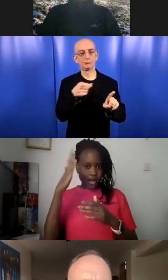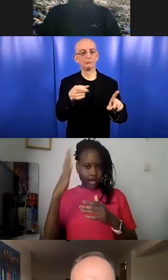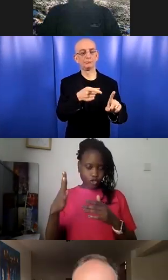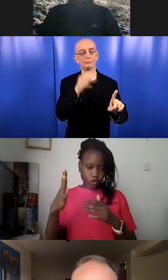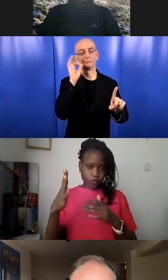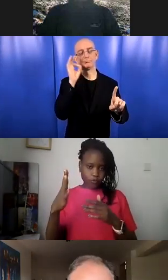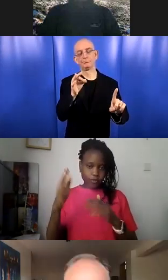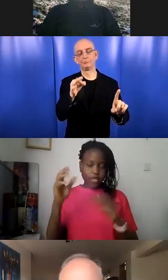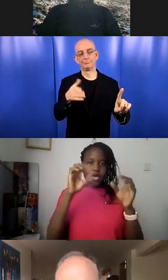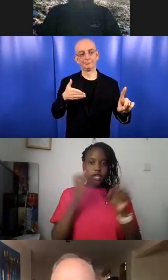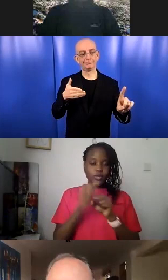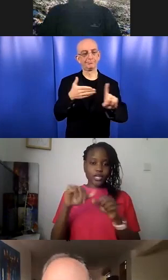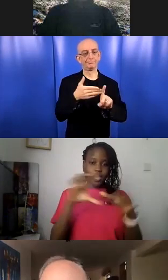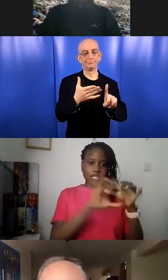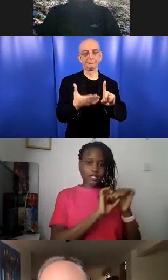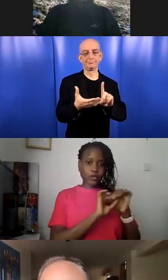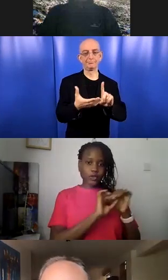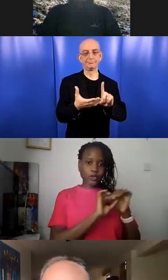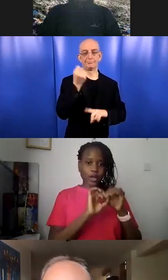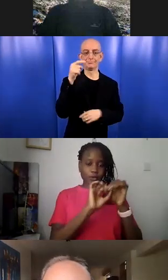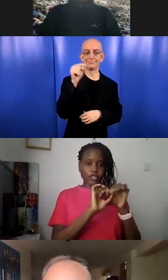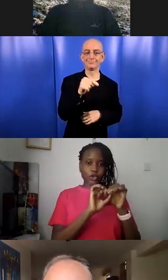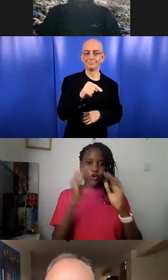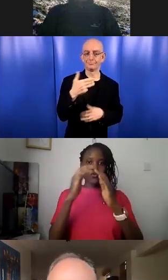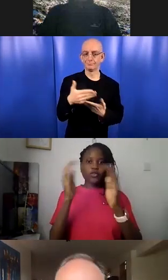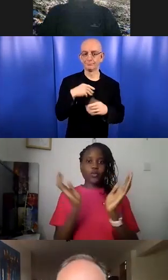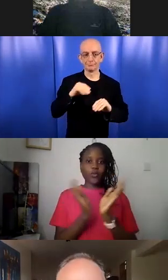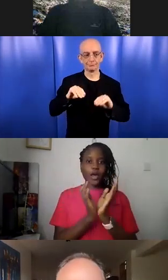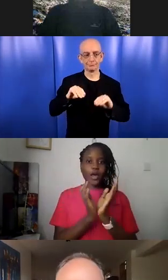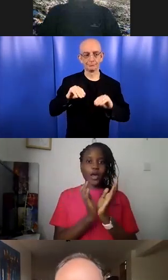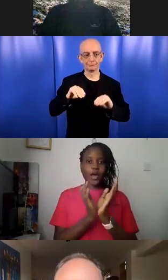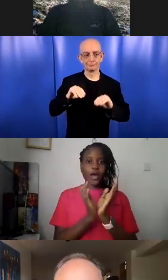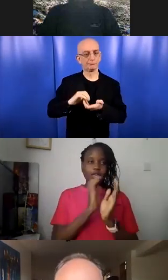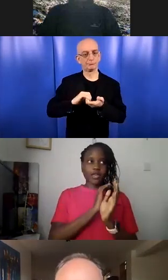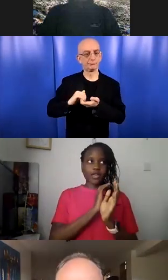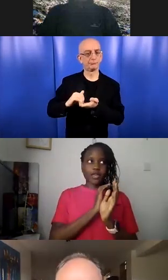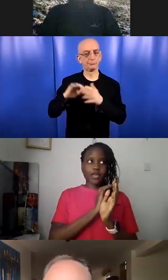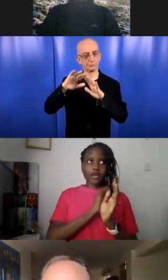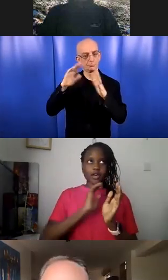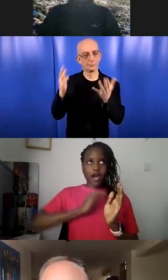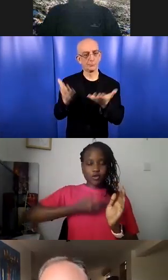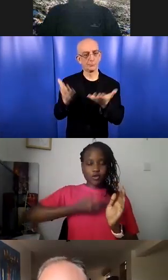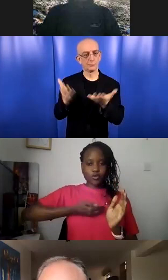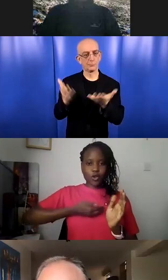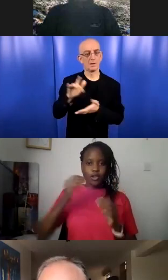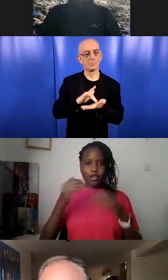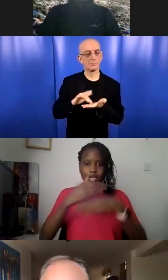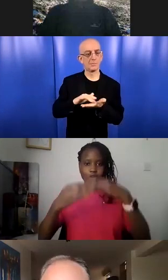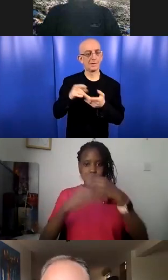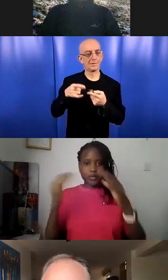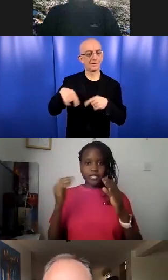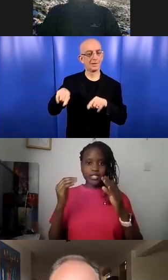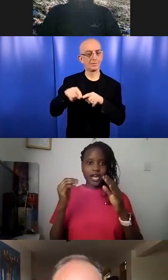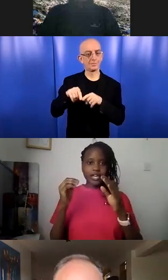course with collaboration of the World Braille Council, Kevin Carey in particular, and we built